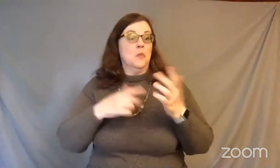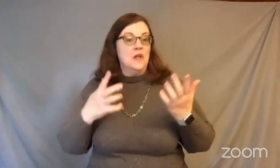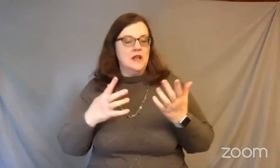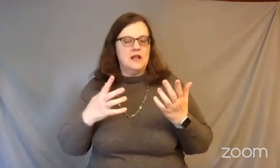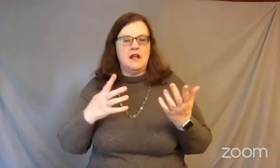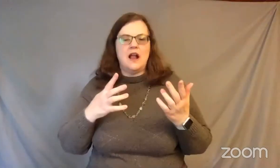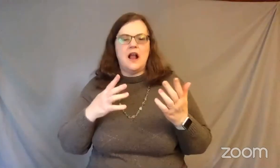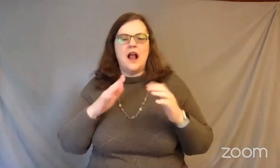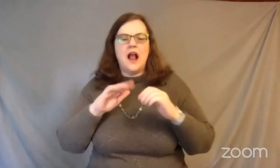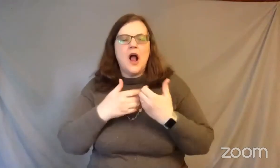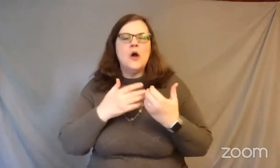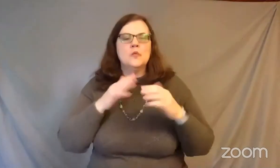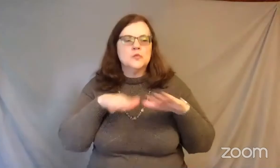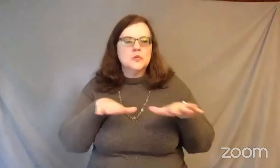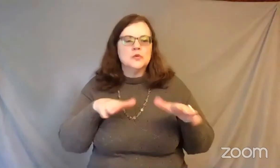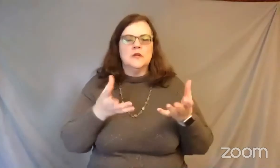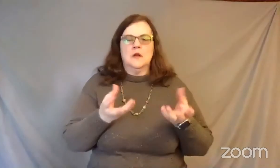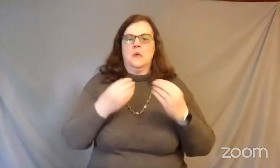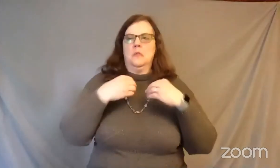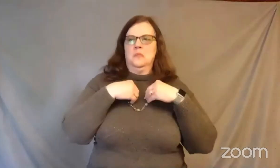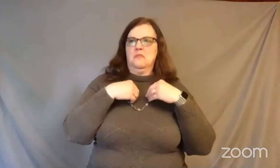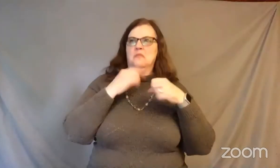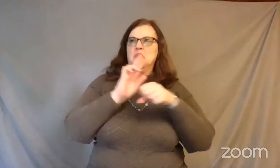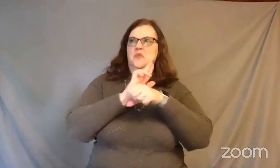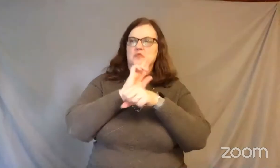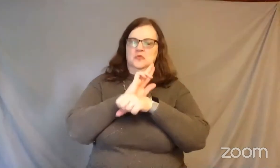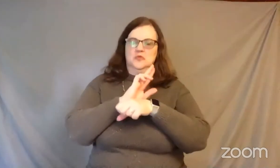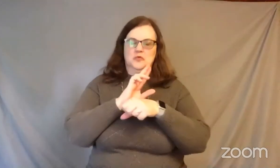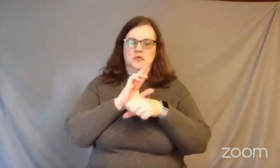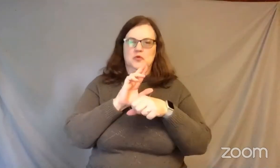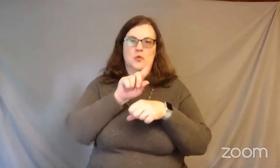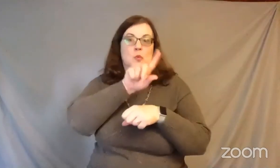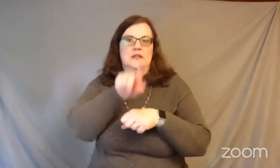how the sign language and the spoken language being acquired interact with one another.